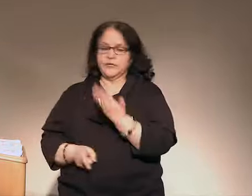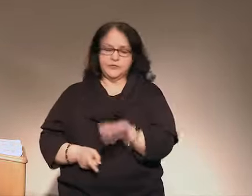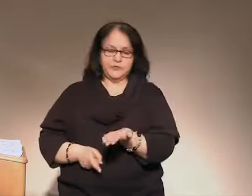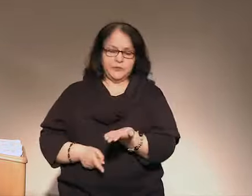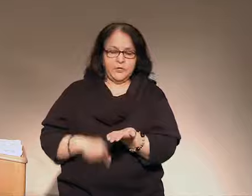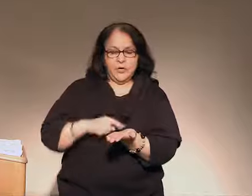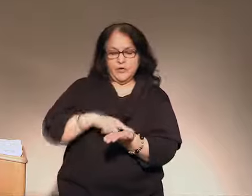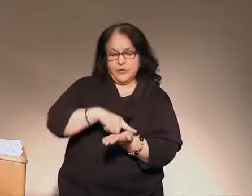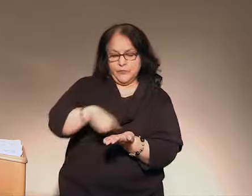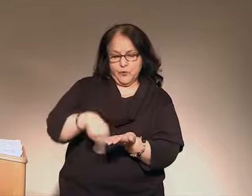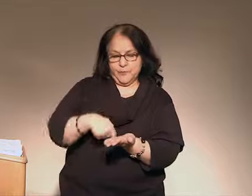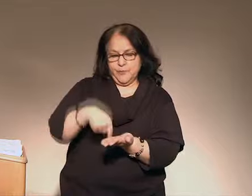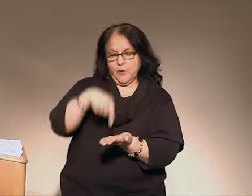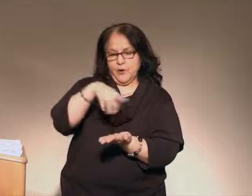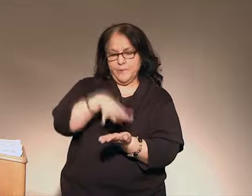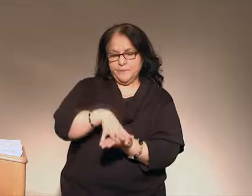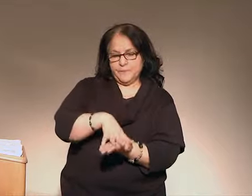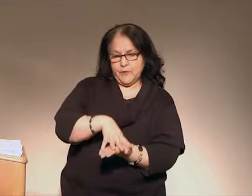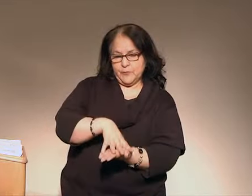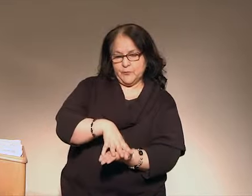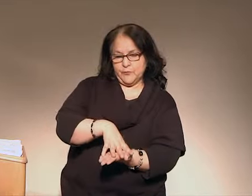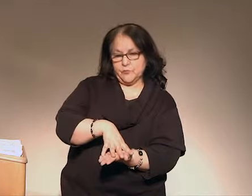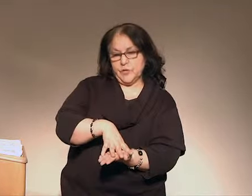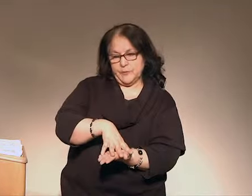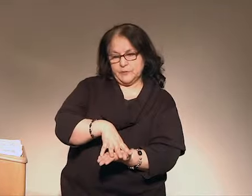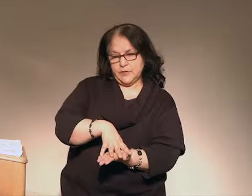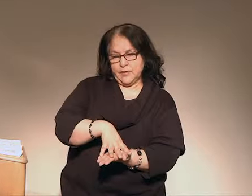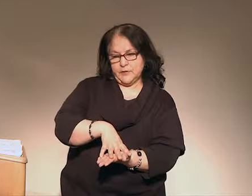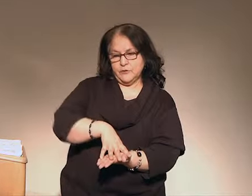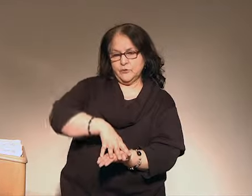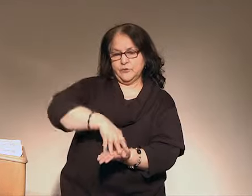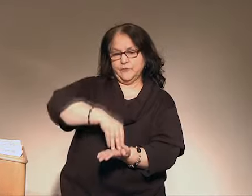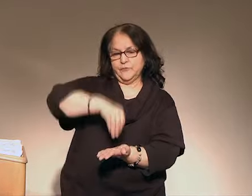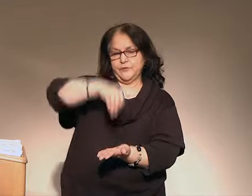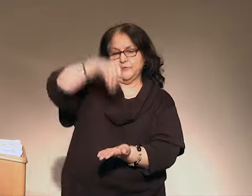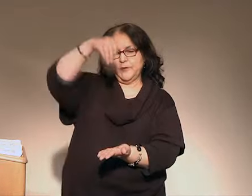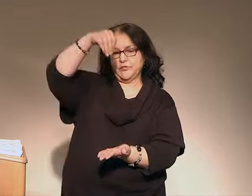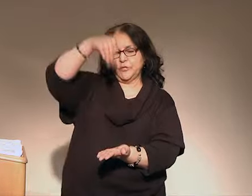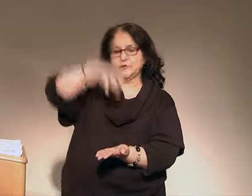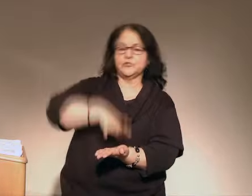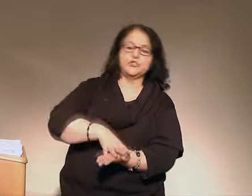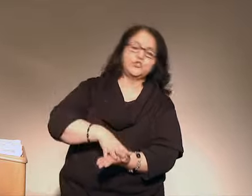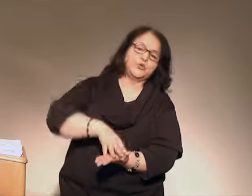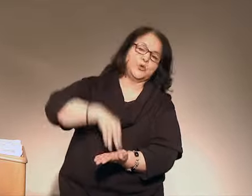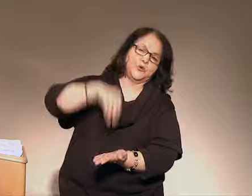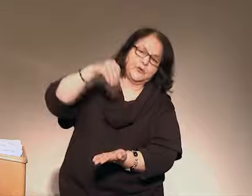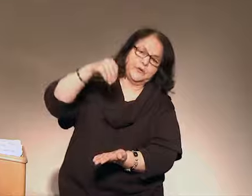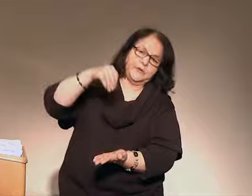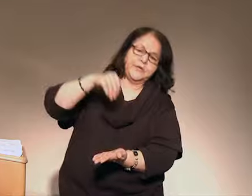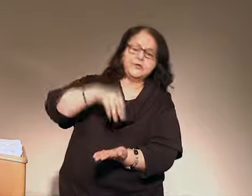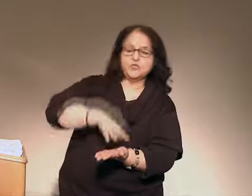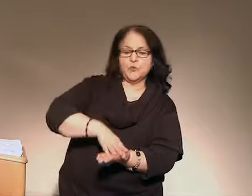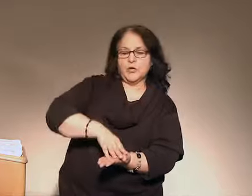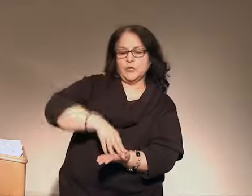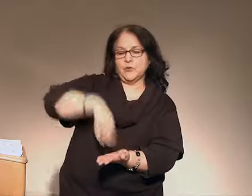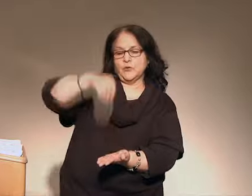to it, you have the open palm, and with the dominant hand, you lift the information out. So this is to learn. So a